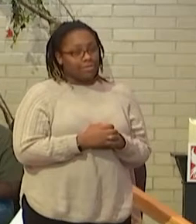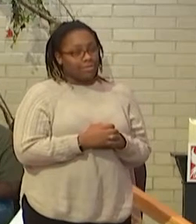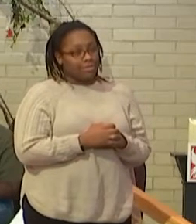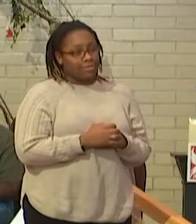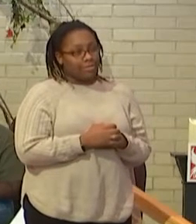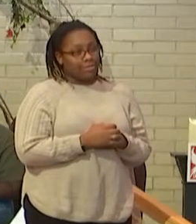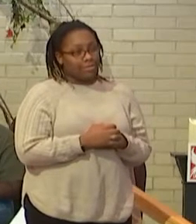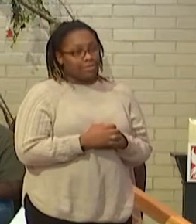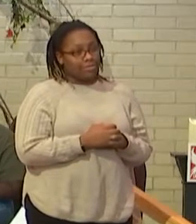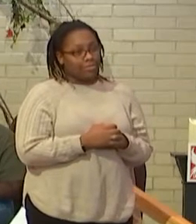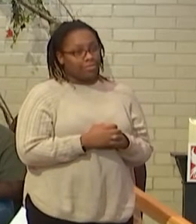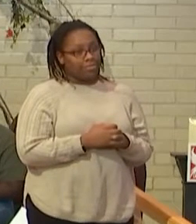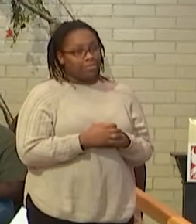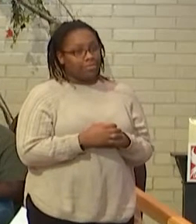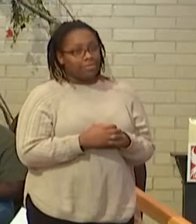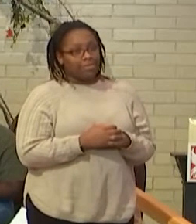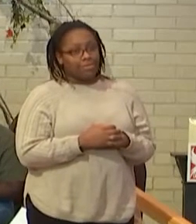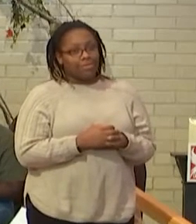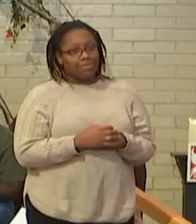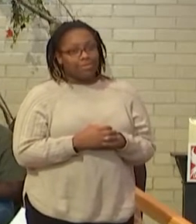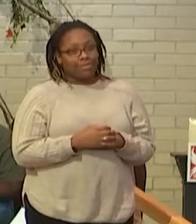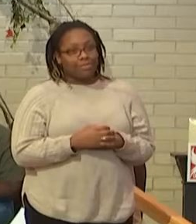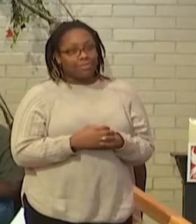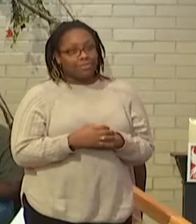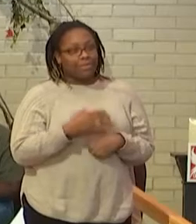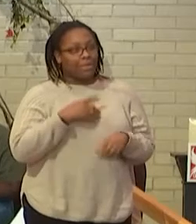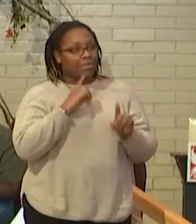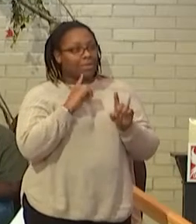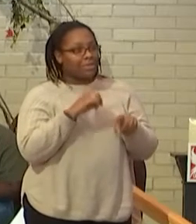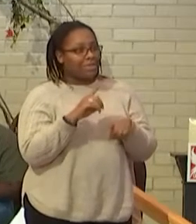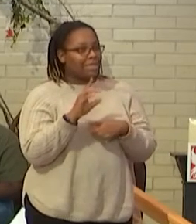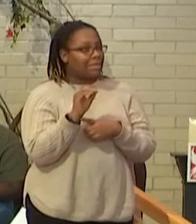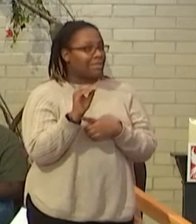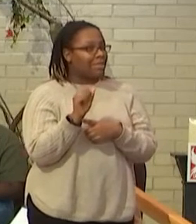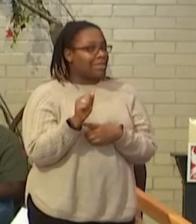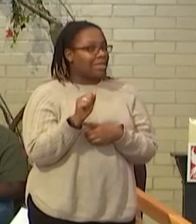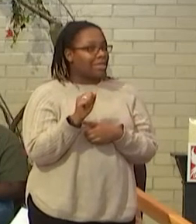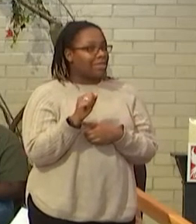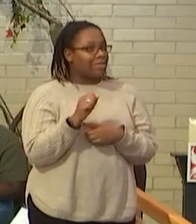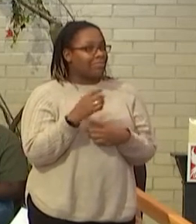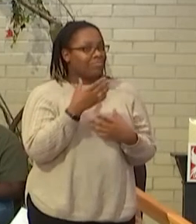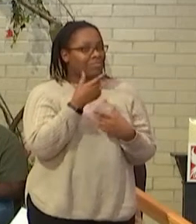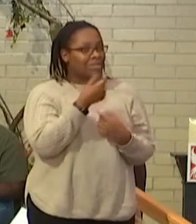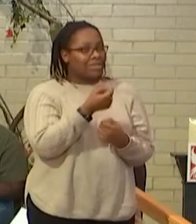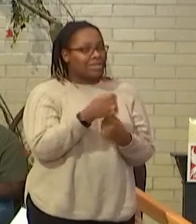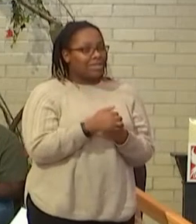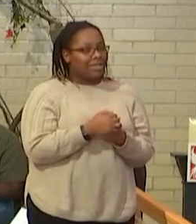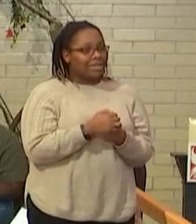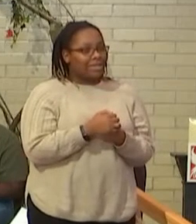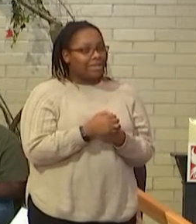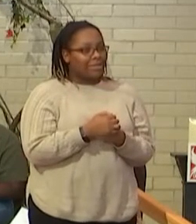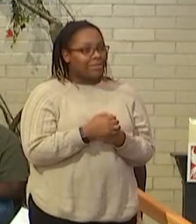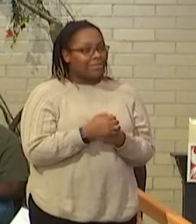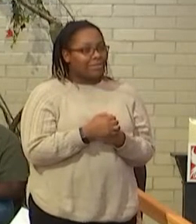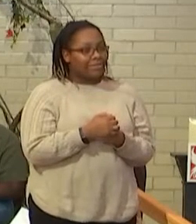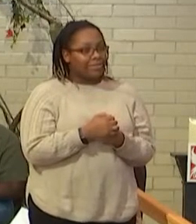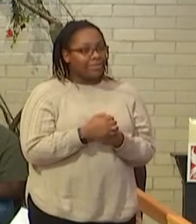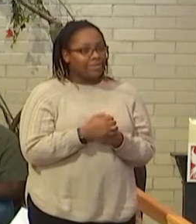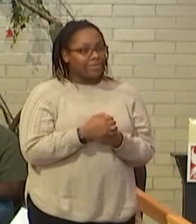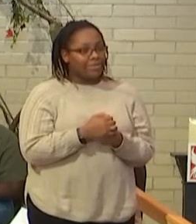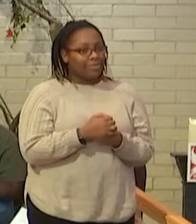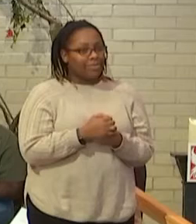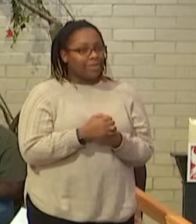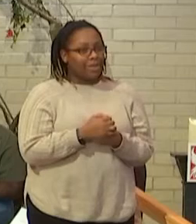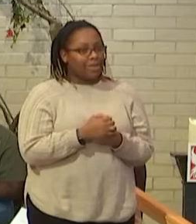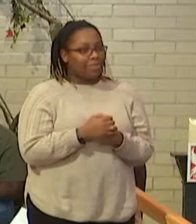Also, response time's really cool, so I end up catching a lot of the things that I am mysteriously thrown. So